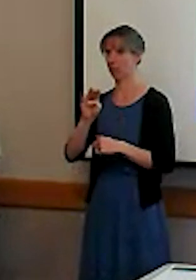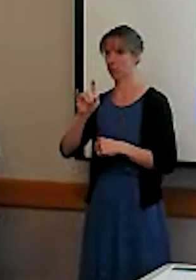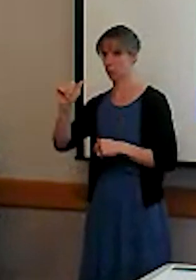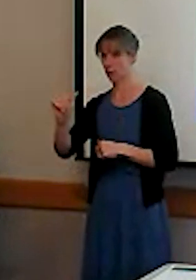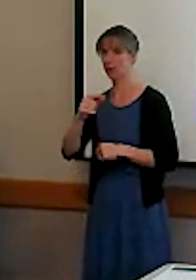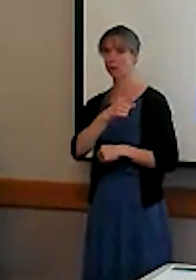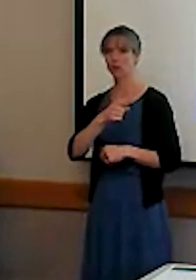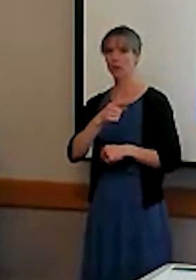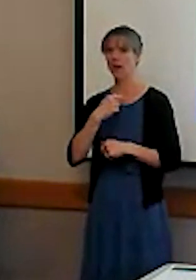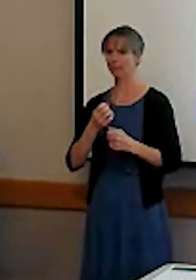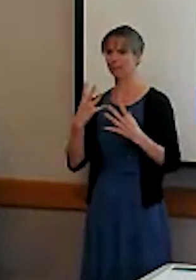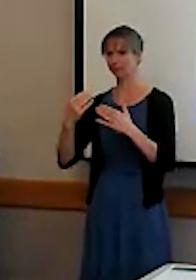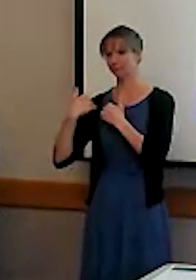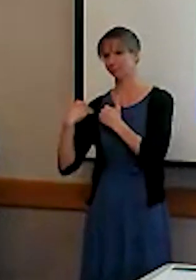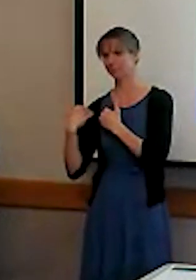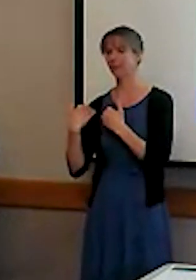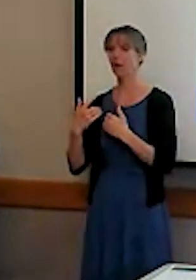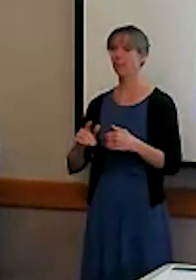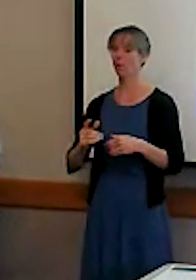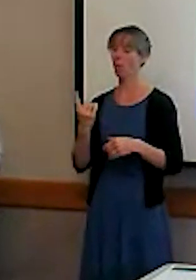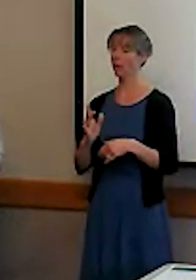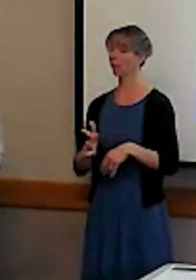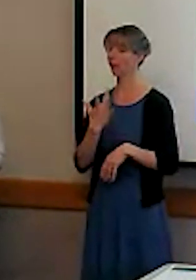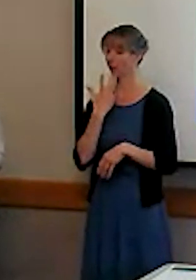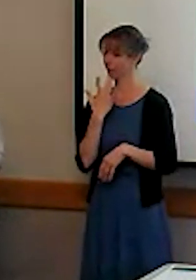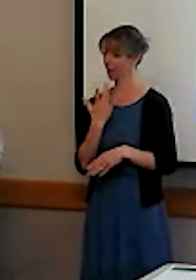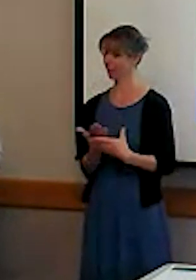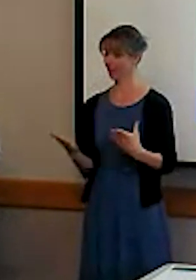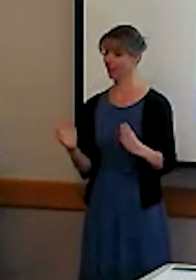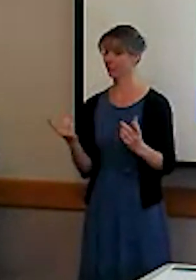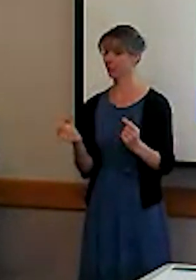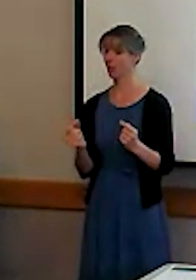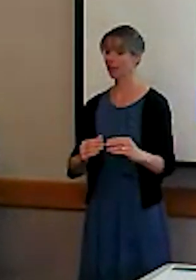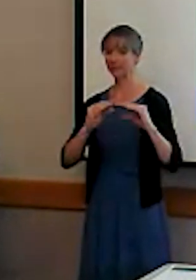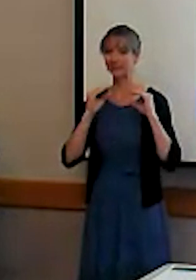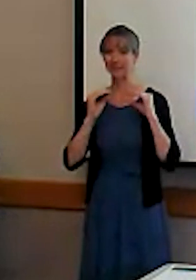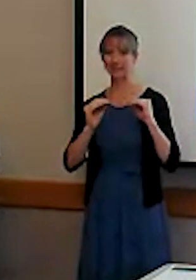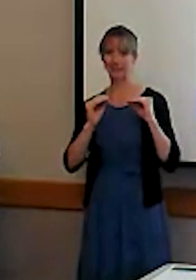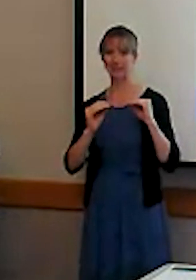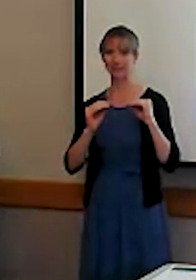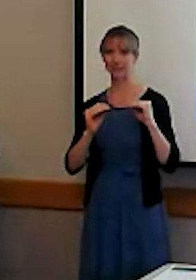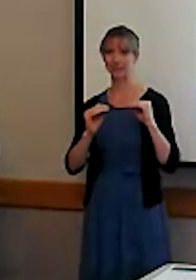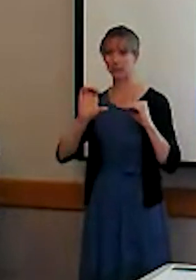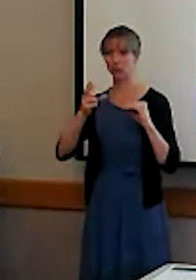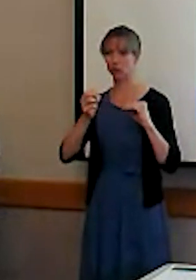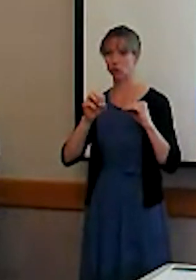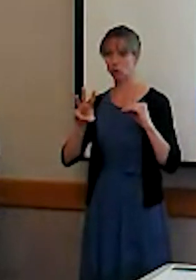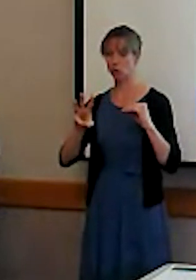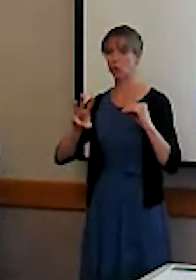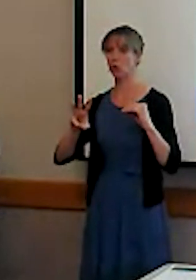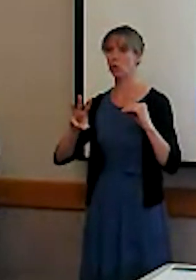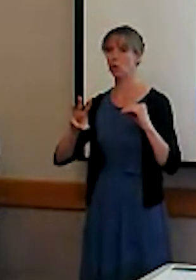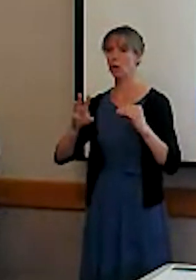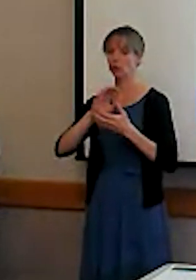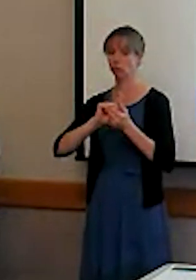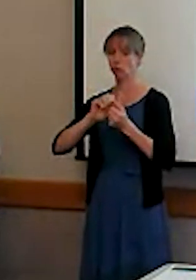Missoula. She wears many hats, but one of her favorite things is to teach chew cooking classes for people